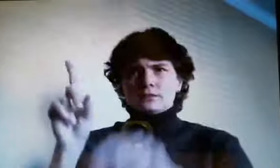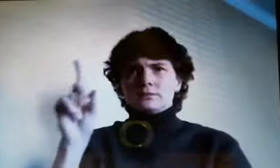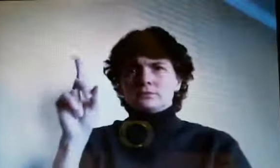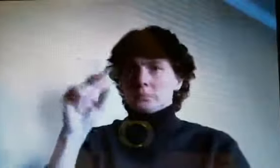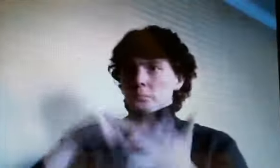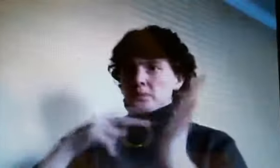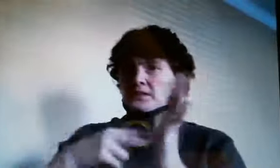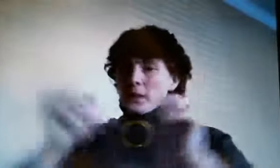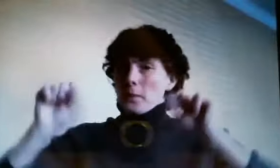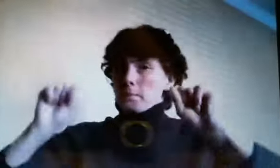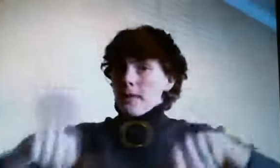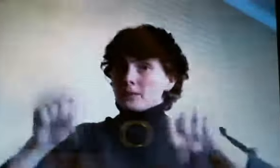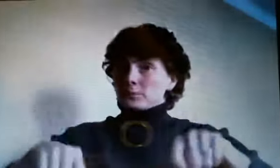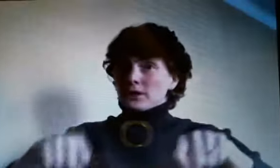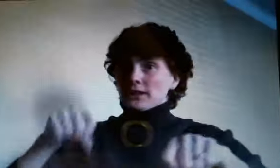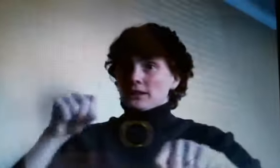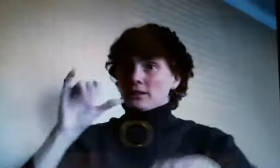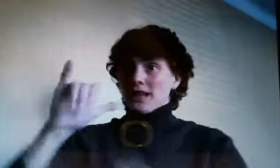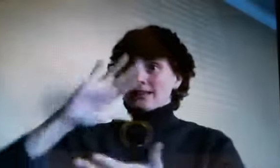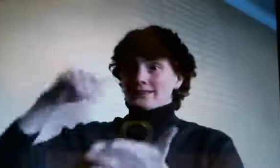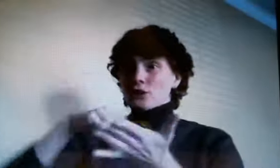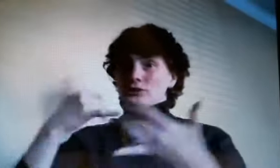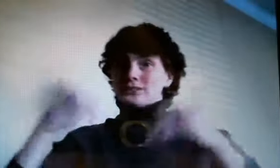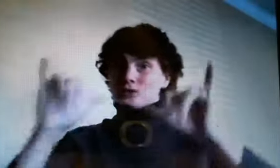People have asked, is it possible